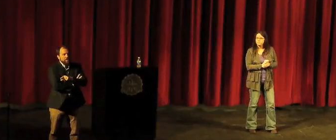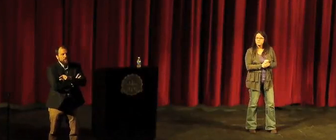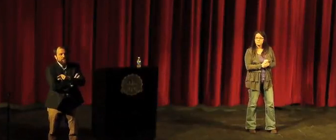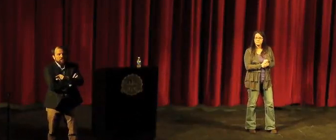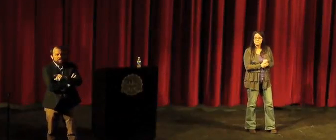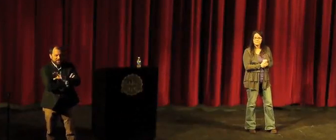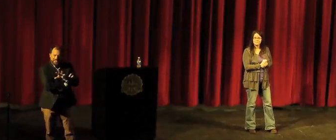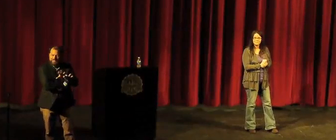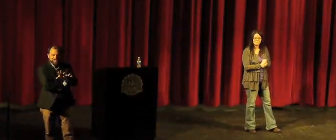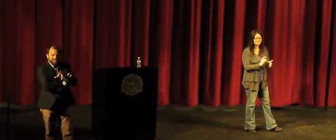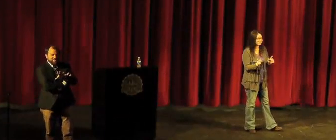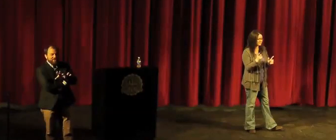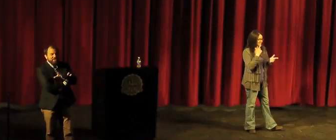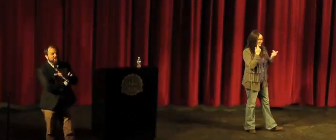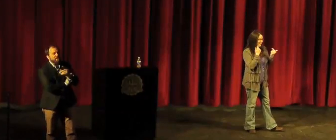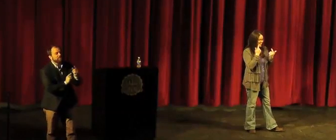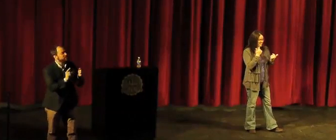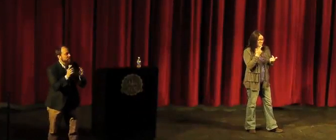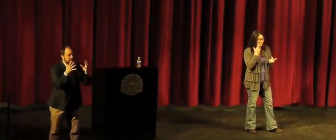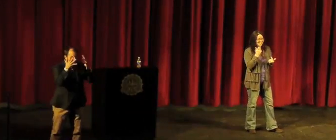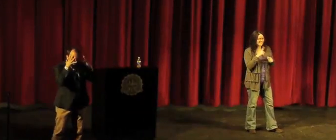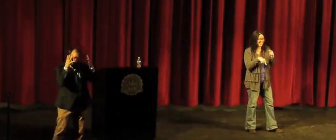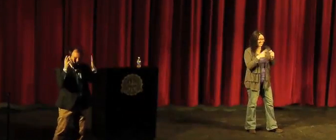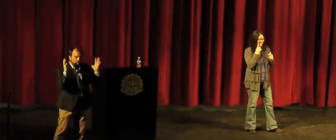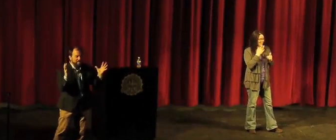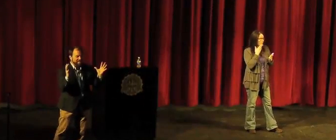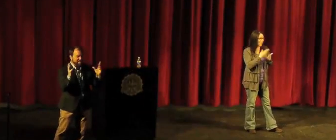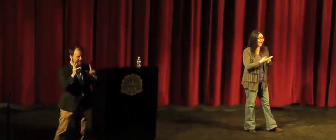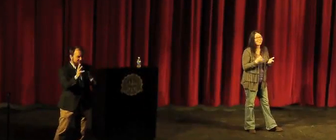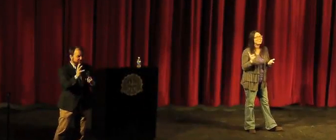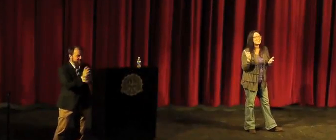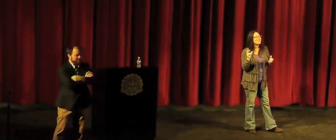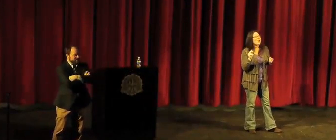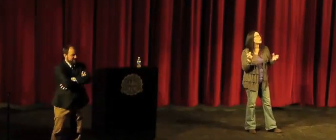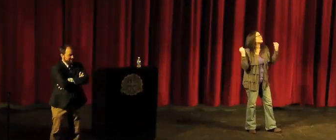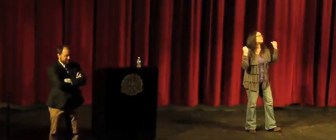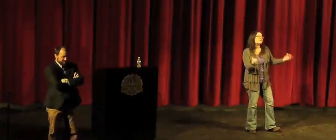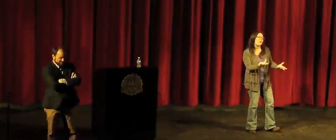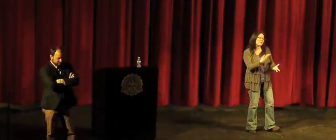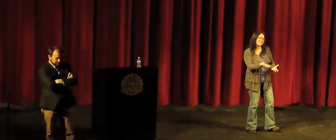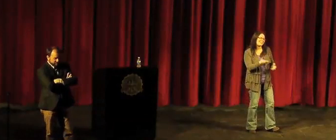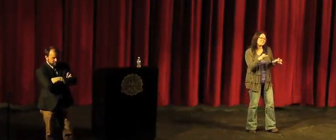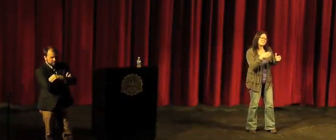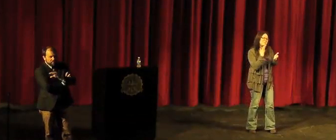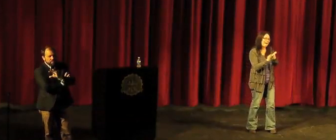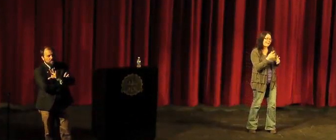I actually think, no. I was just trying, there were so many things I was trying to pick up.